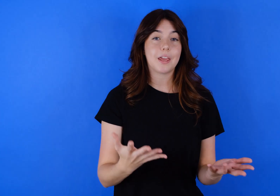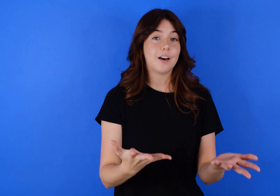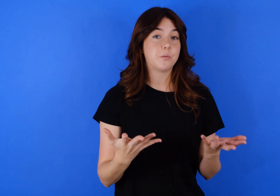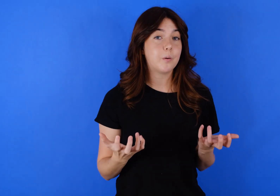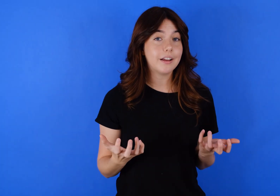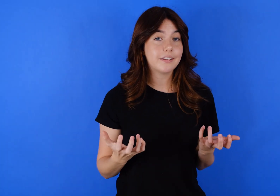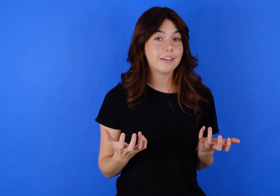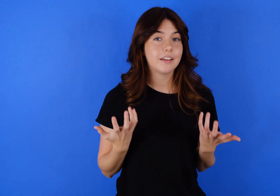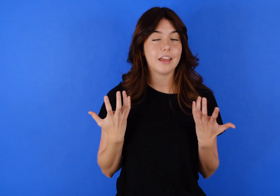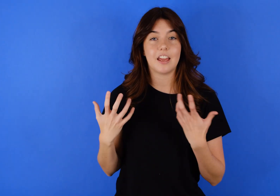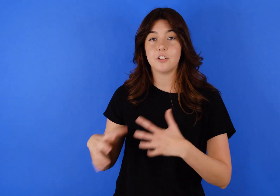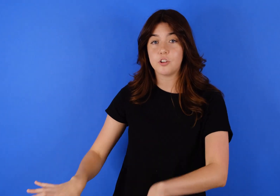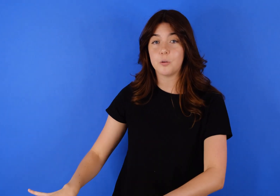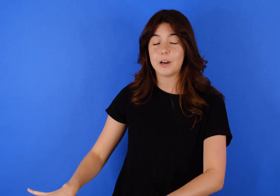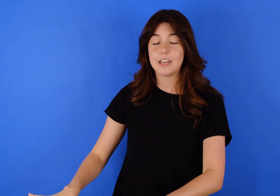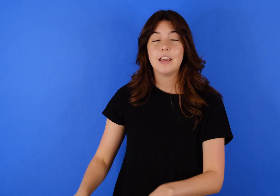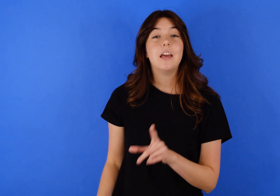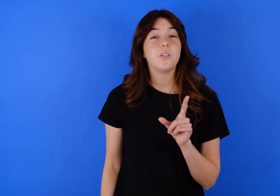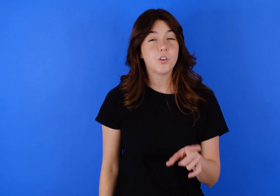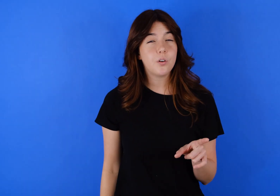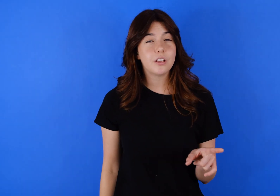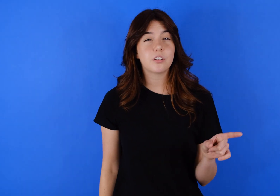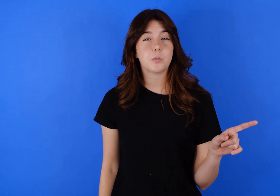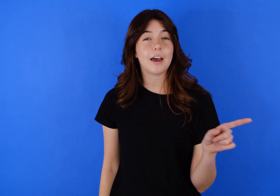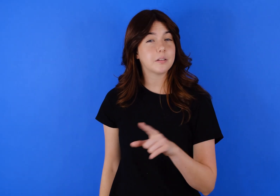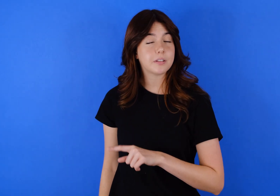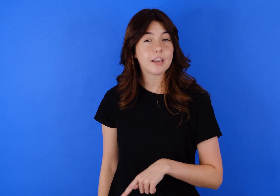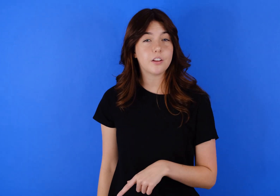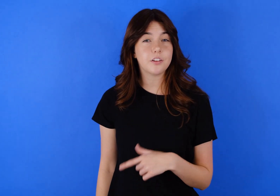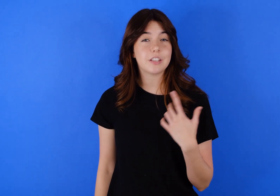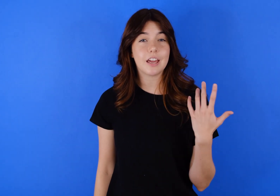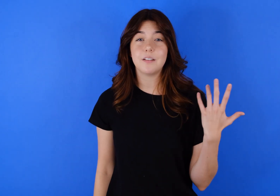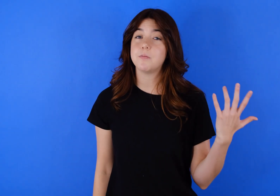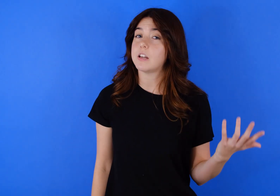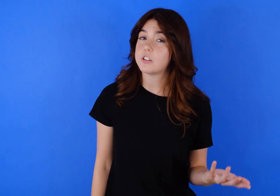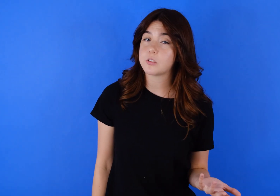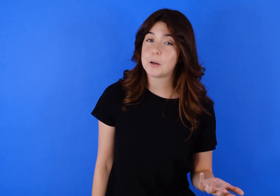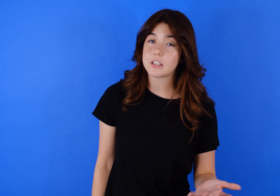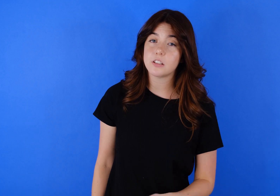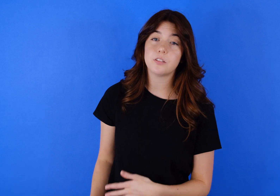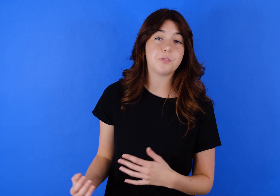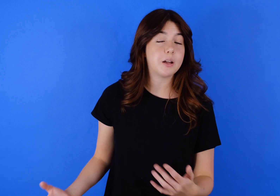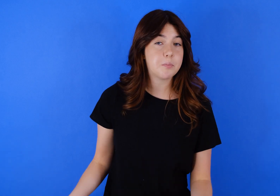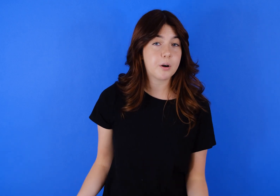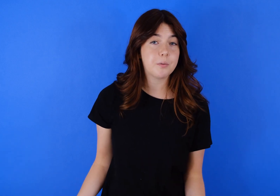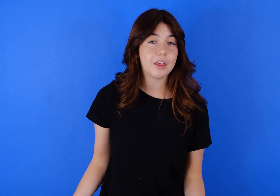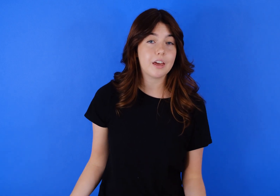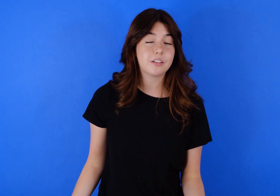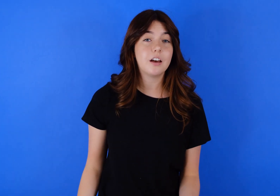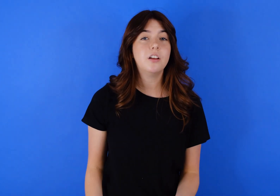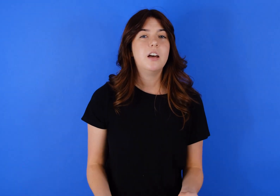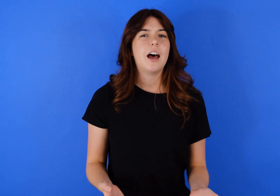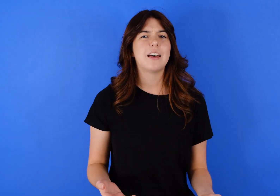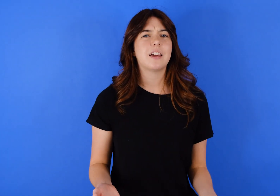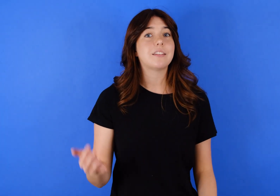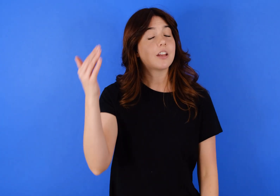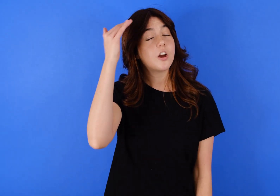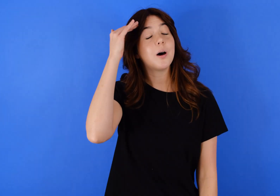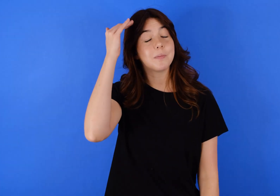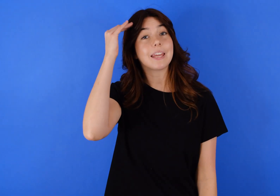have want and don't want. If you notice, as I'm saying all those again, facial expressions, very important with ASL. As I say no, I'm like, yeah,